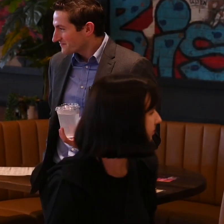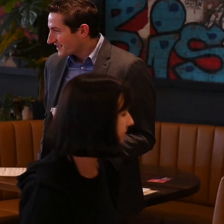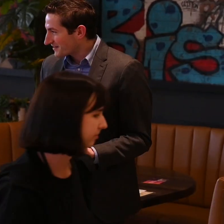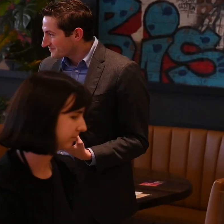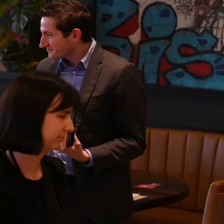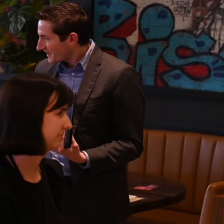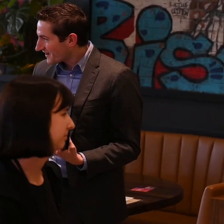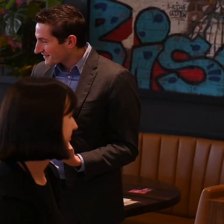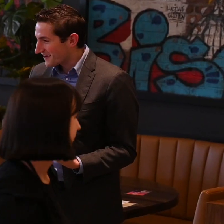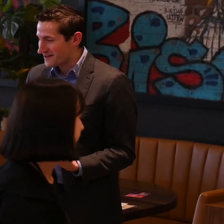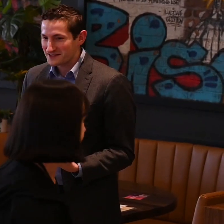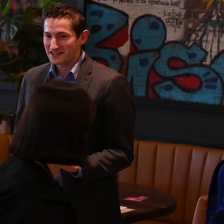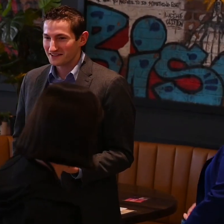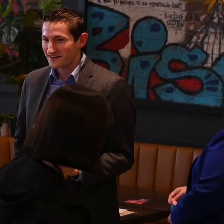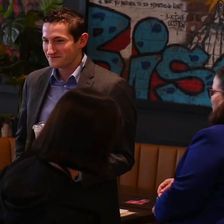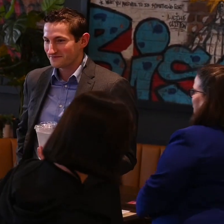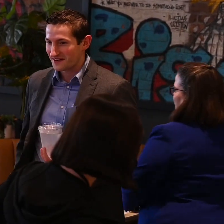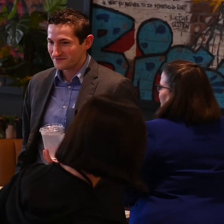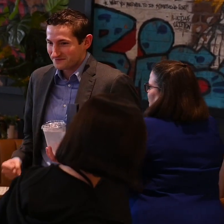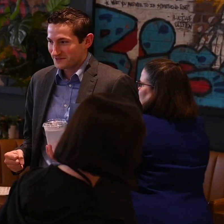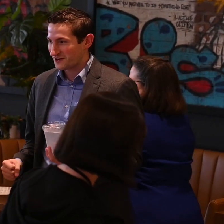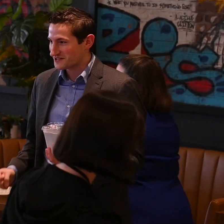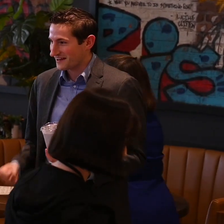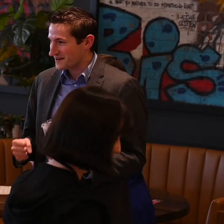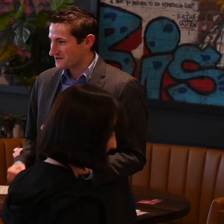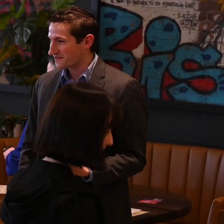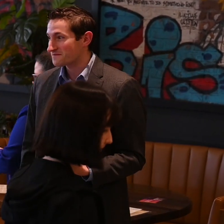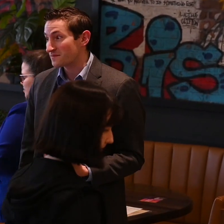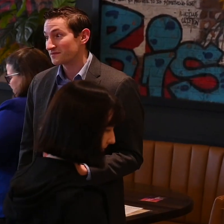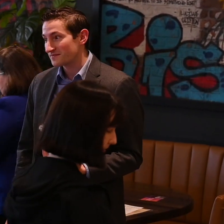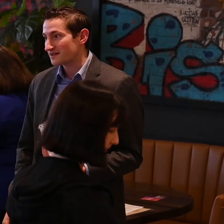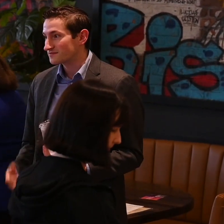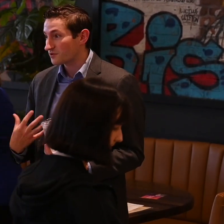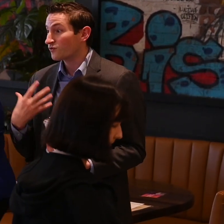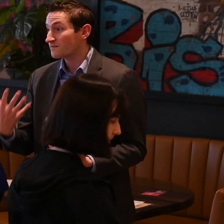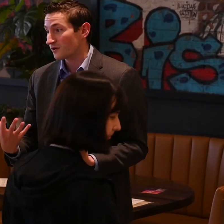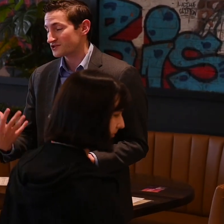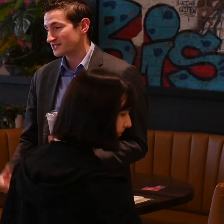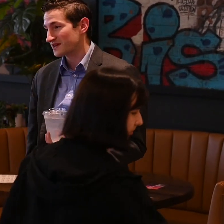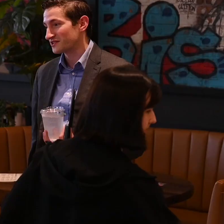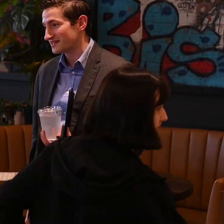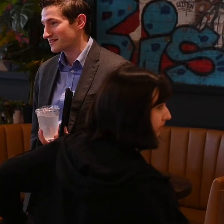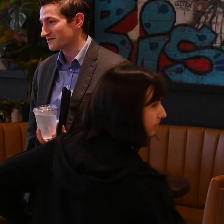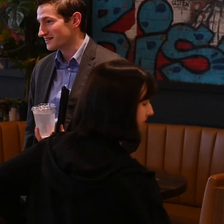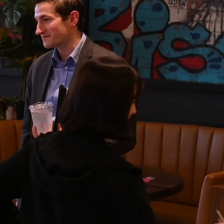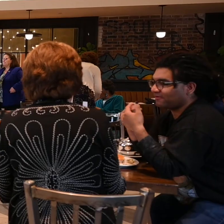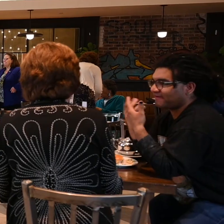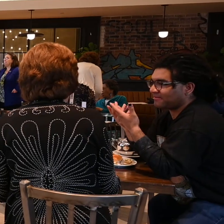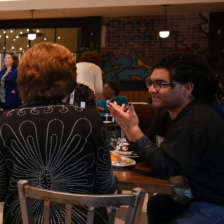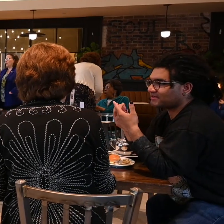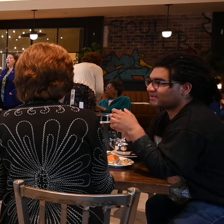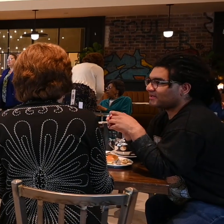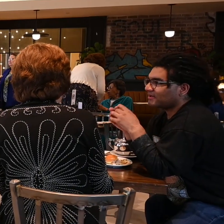"Let's do this." And it's been a pleasure working with his team to make it a reality. I'd also like to thank the Hoco-Palizzo team, Tara